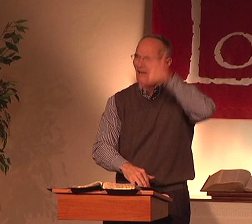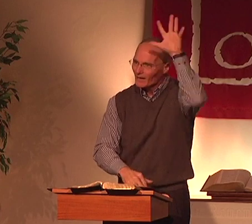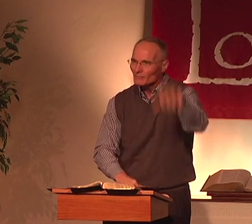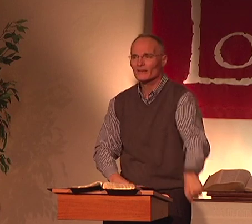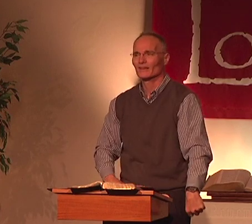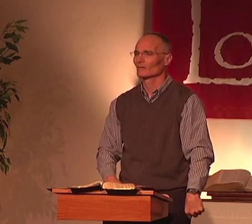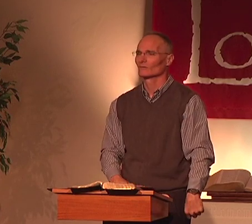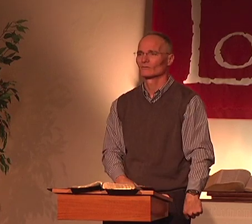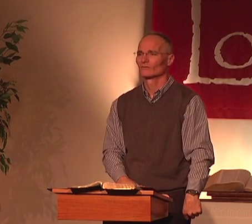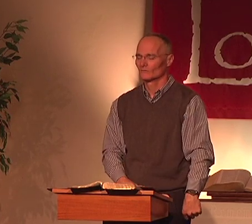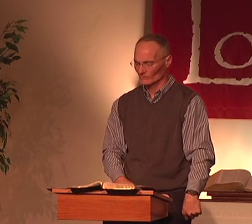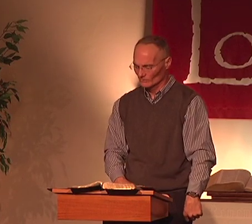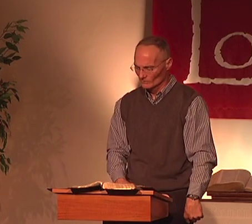Take them Down